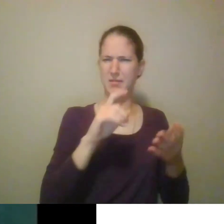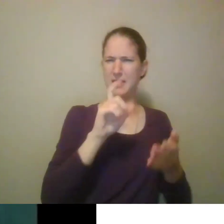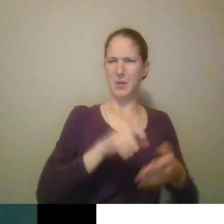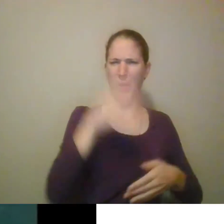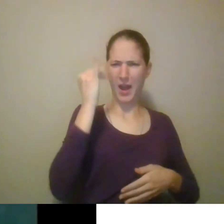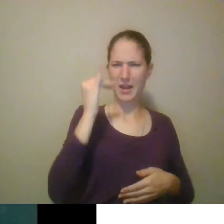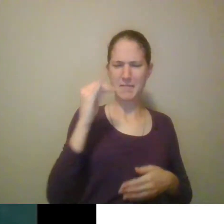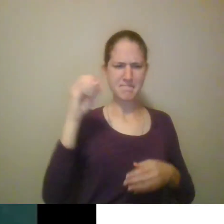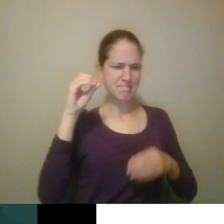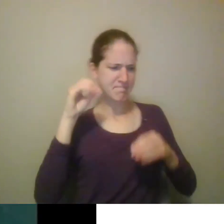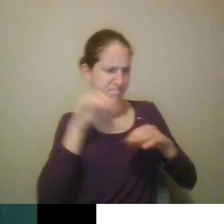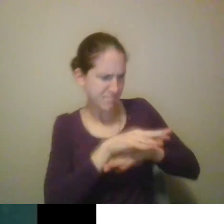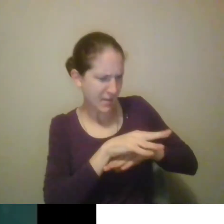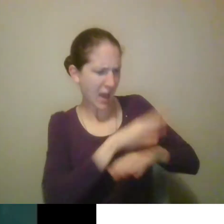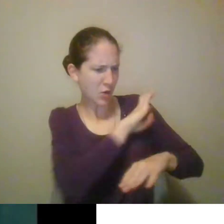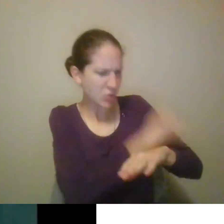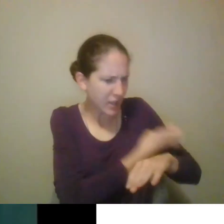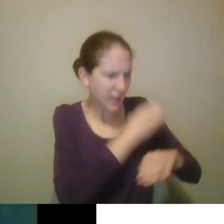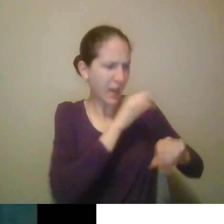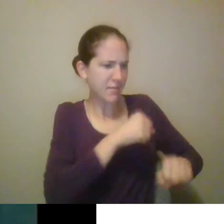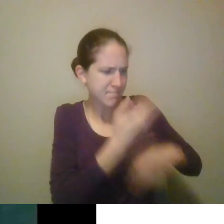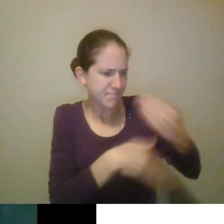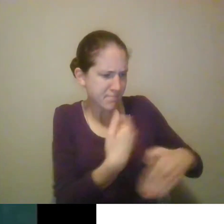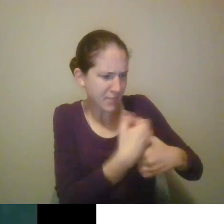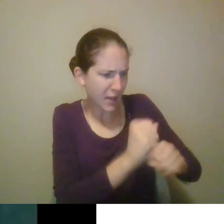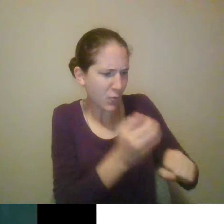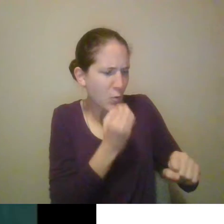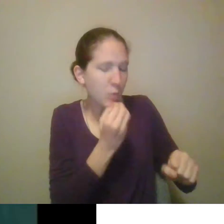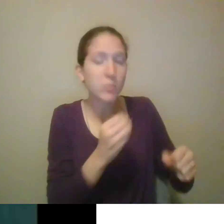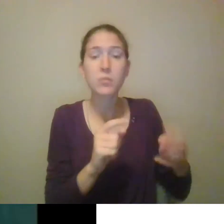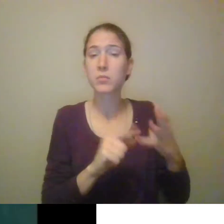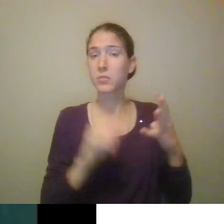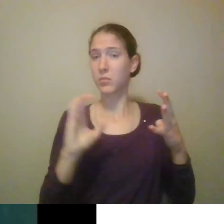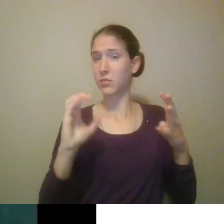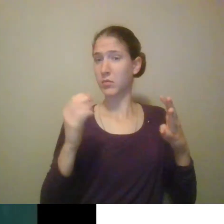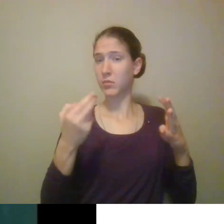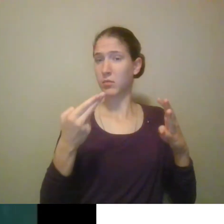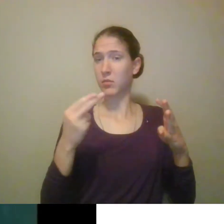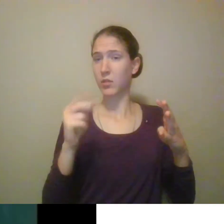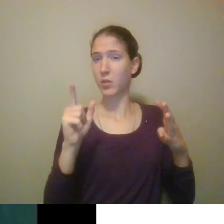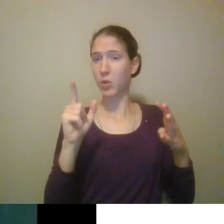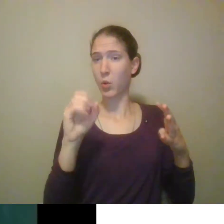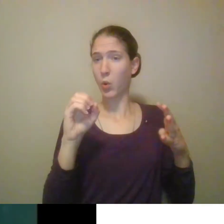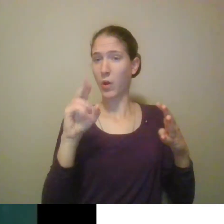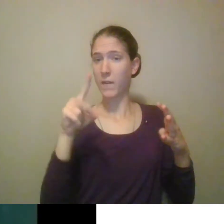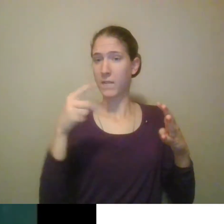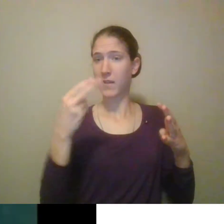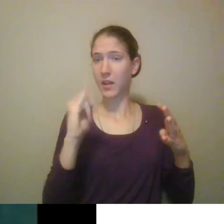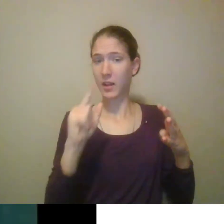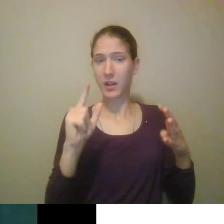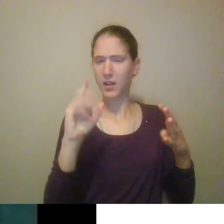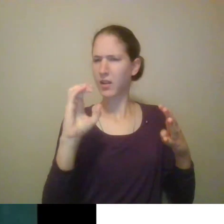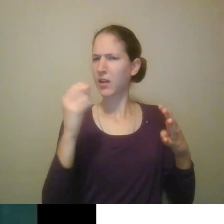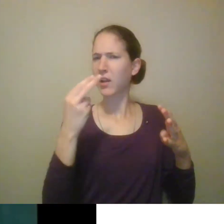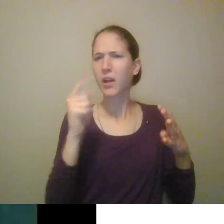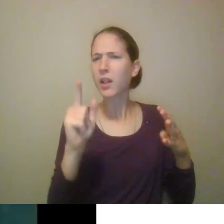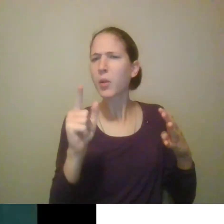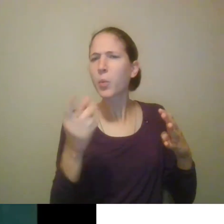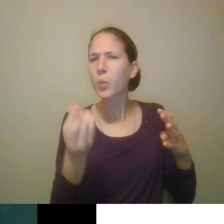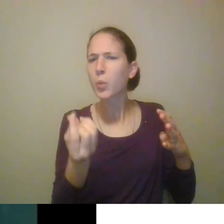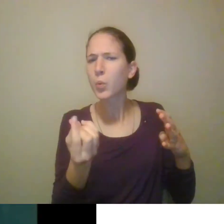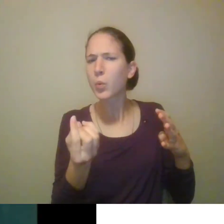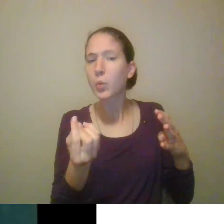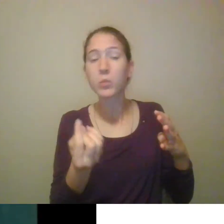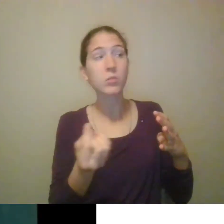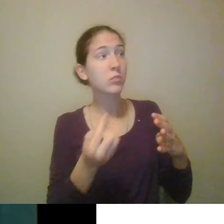What about the chlorophyll? What do you think the chlorophyll is going to do? Katie? Give it color? Well, it